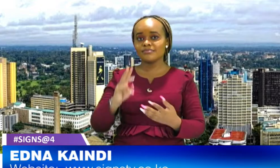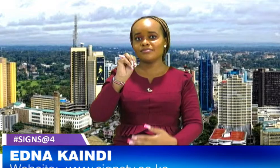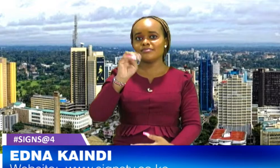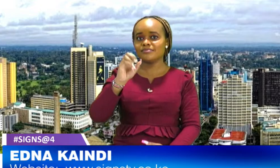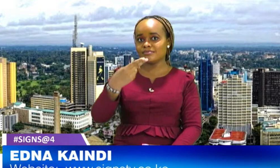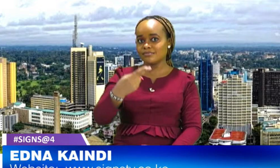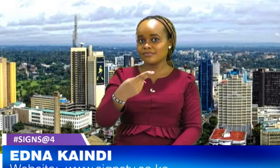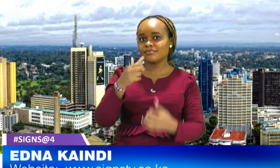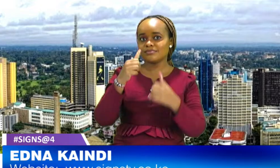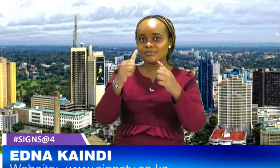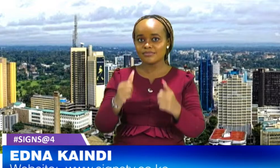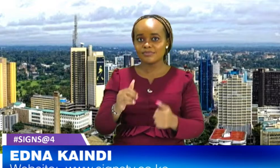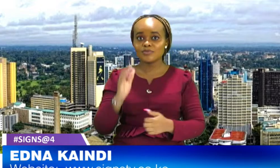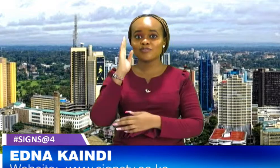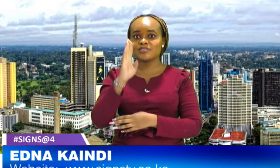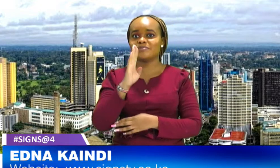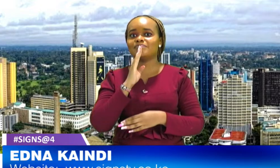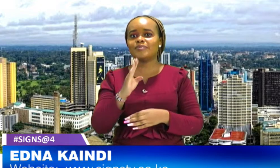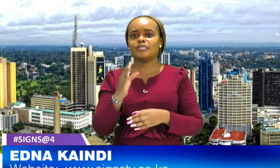SHIF. The committee